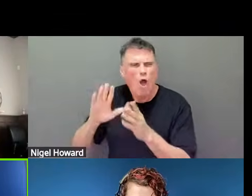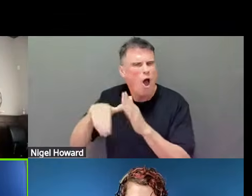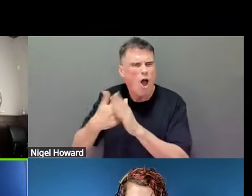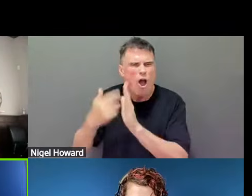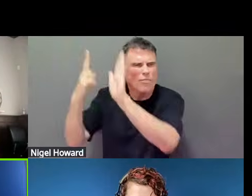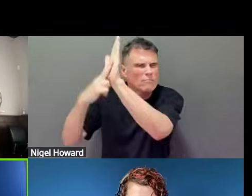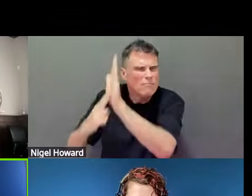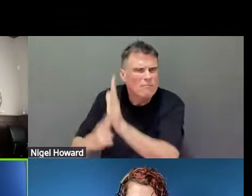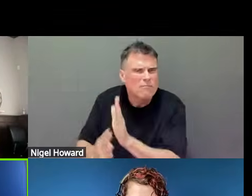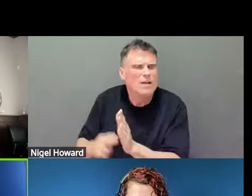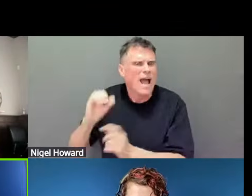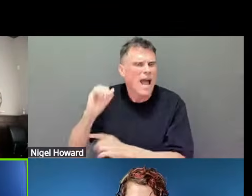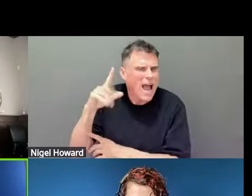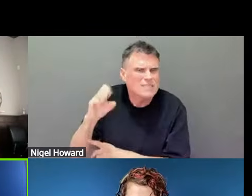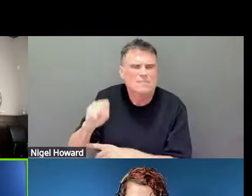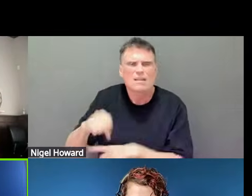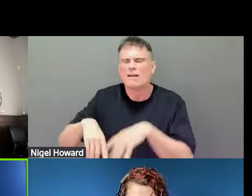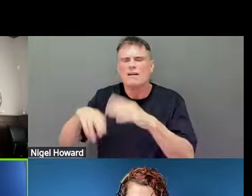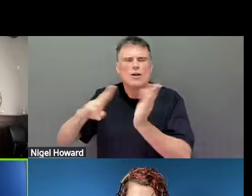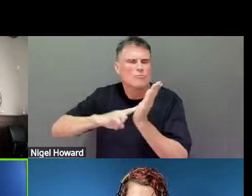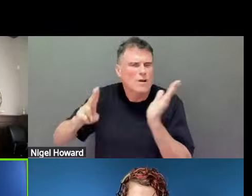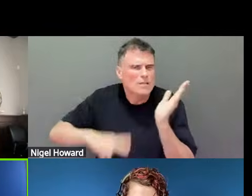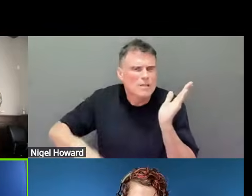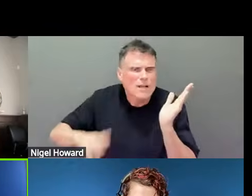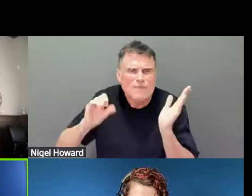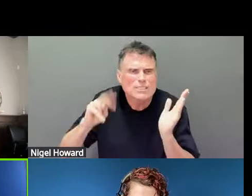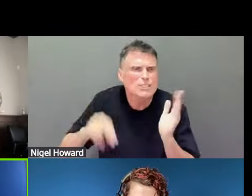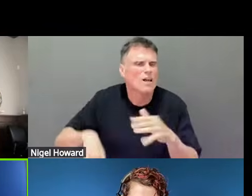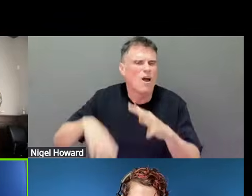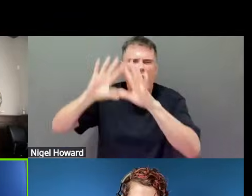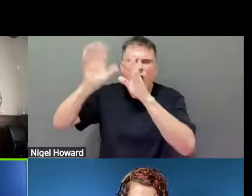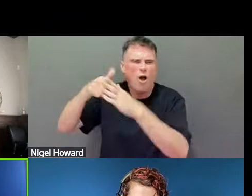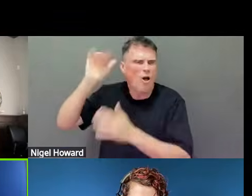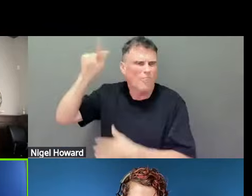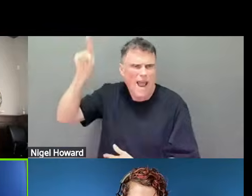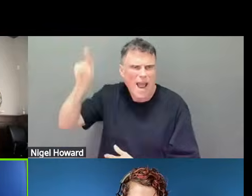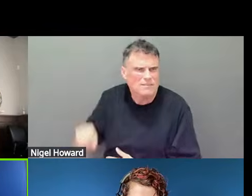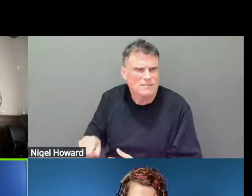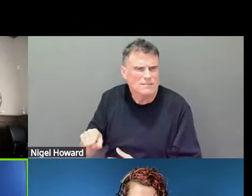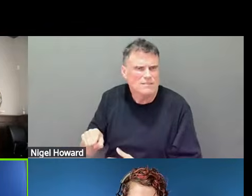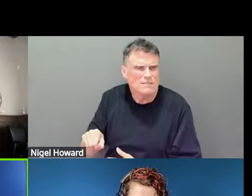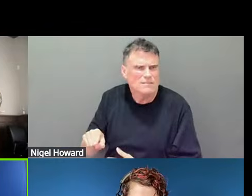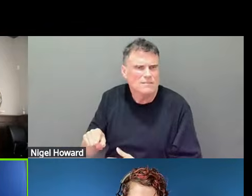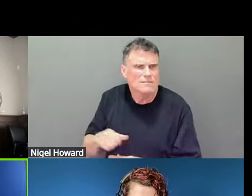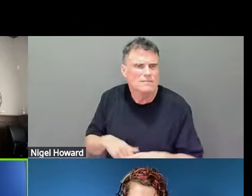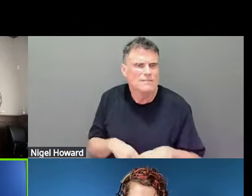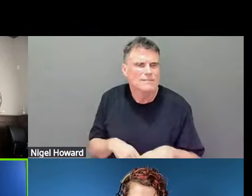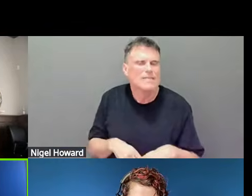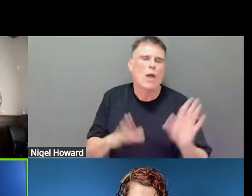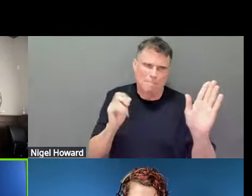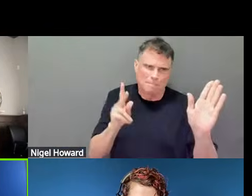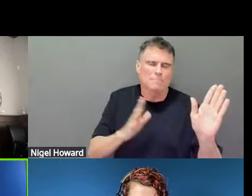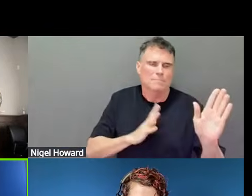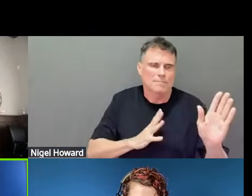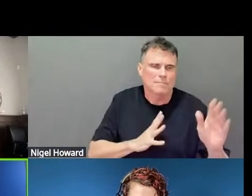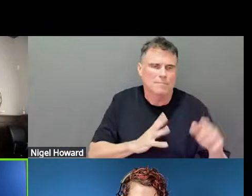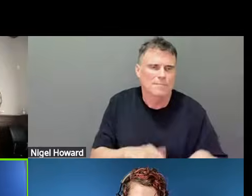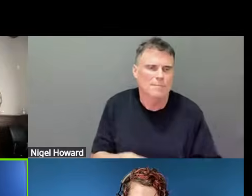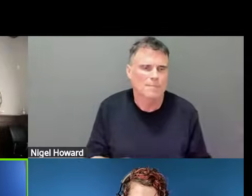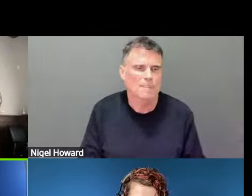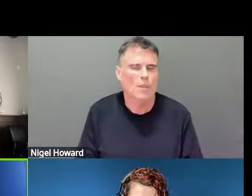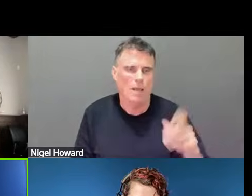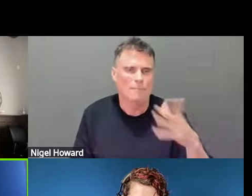need full access. And that is We've reached the over the 9-minute limit.